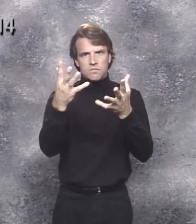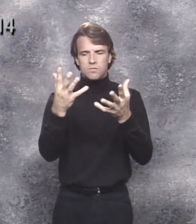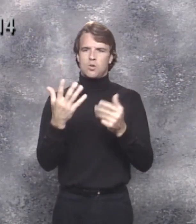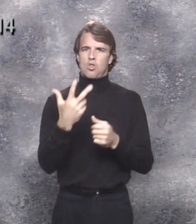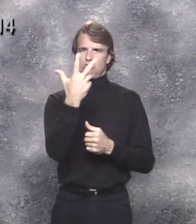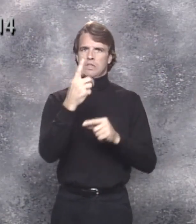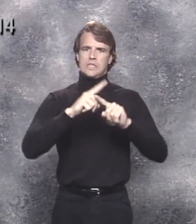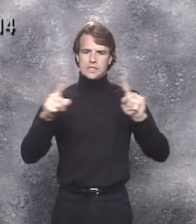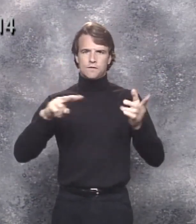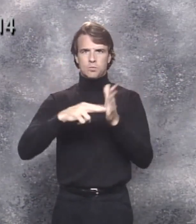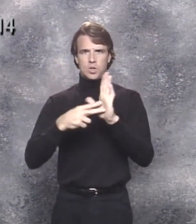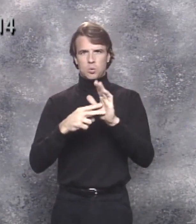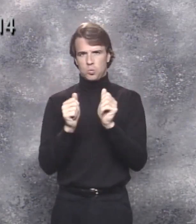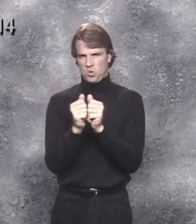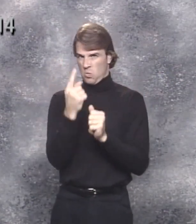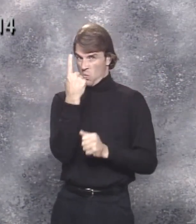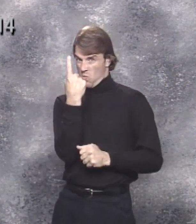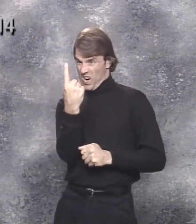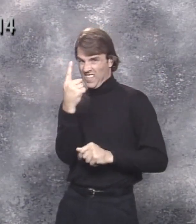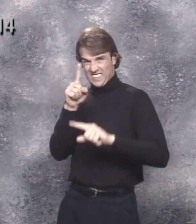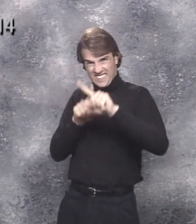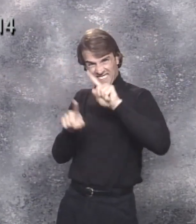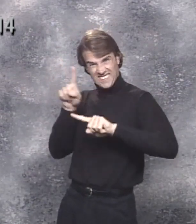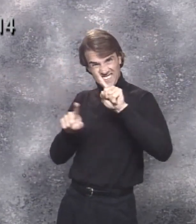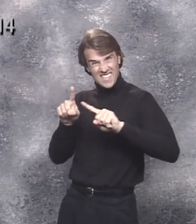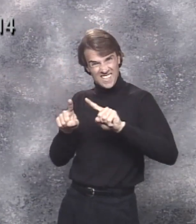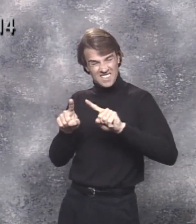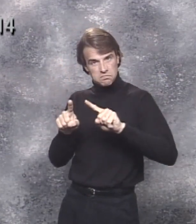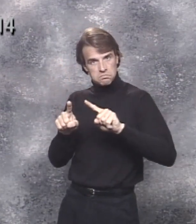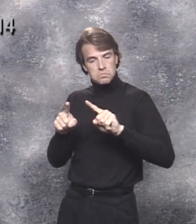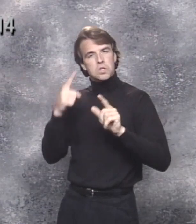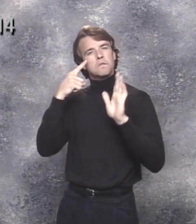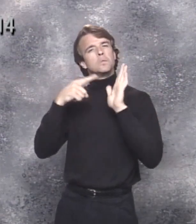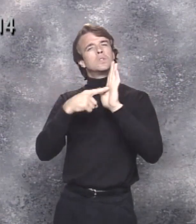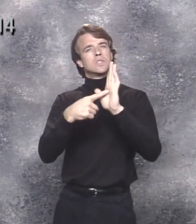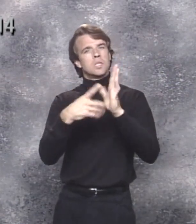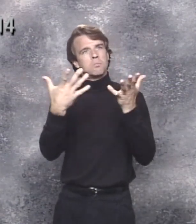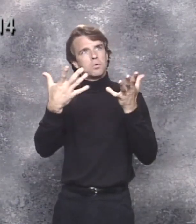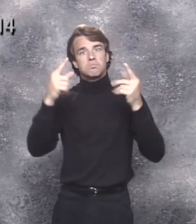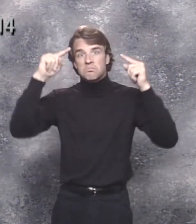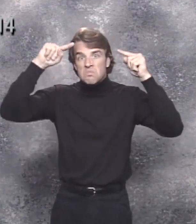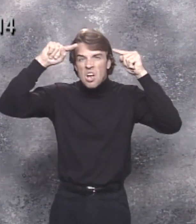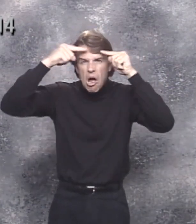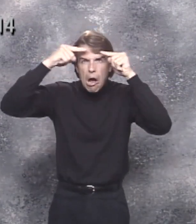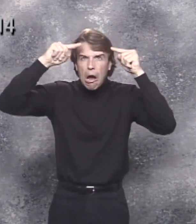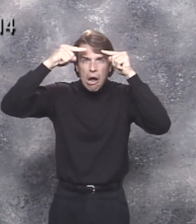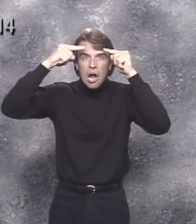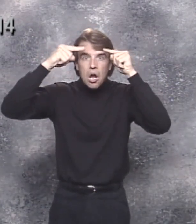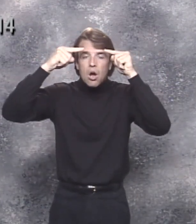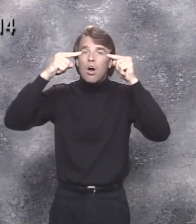I can give 3 different meanings with one sign. For example, we'll take the sign for